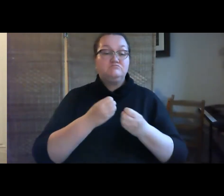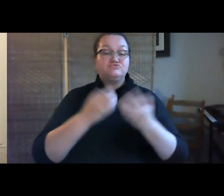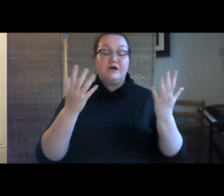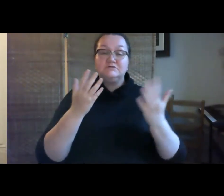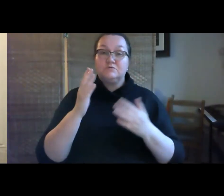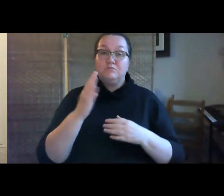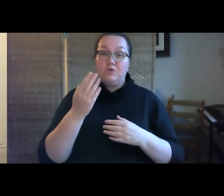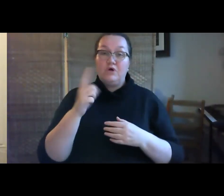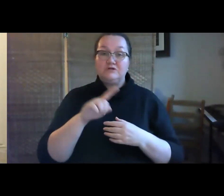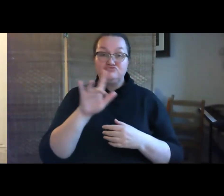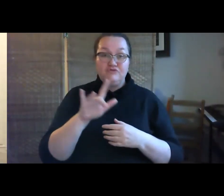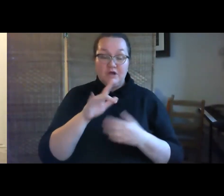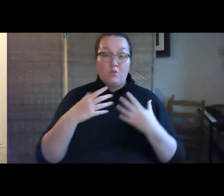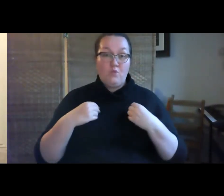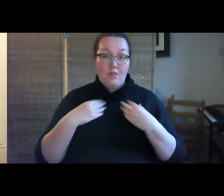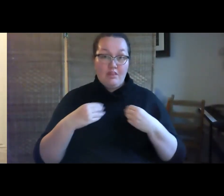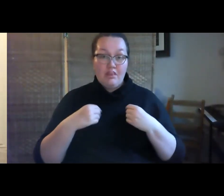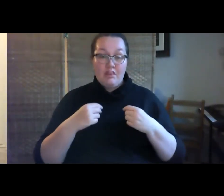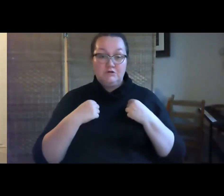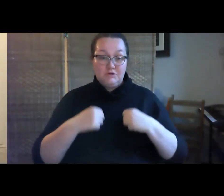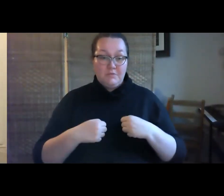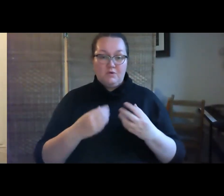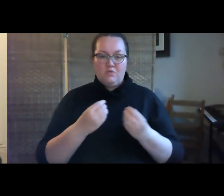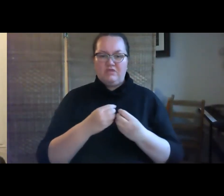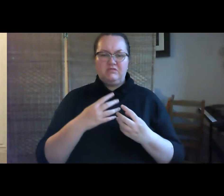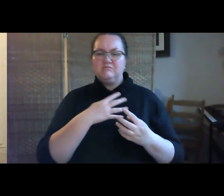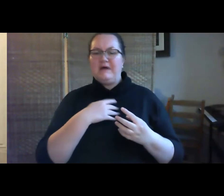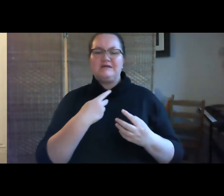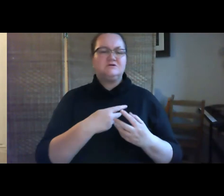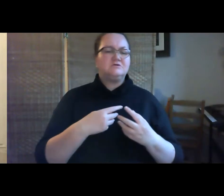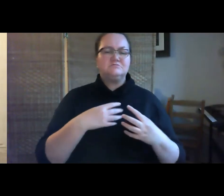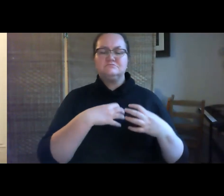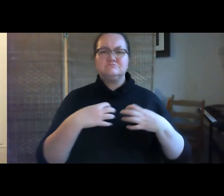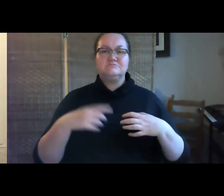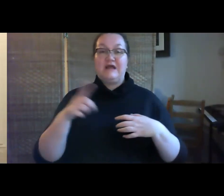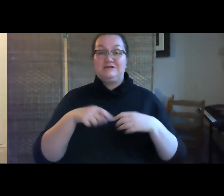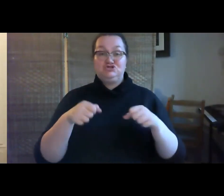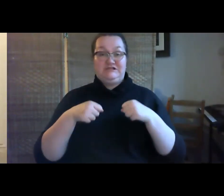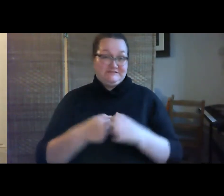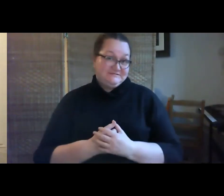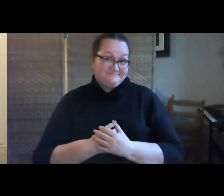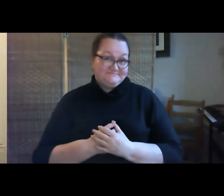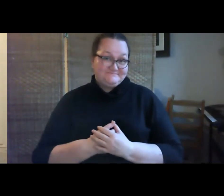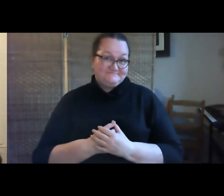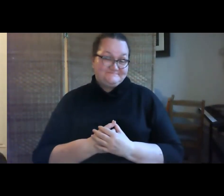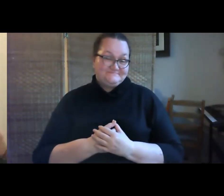and grey woolen jumper with kind of geometric patterns and jeans.